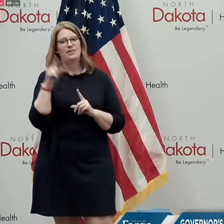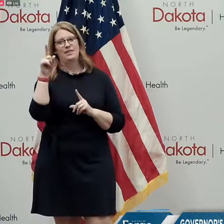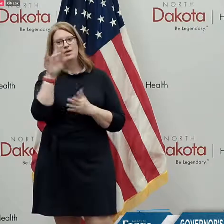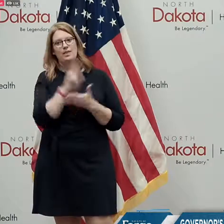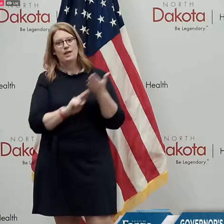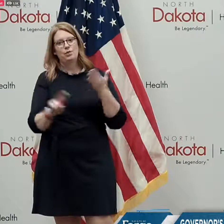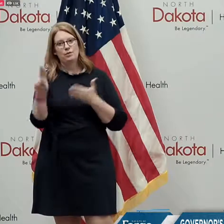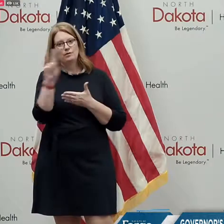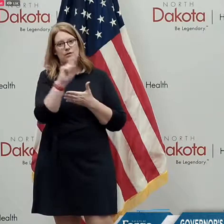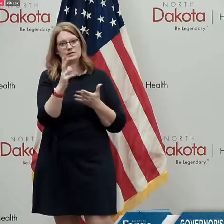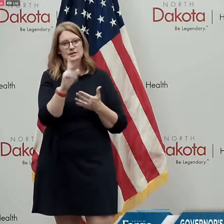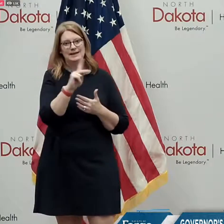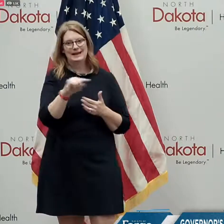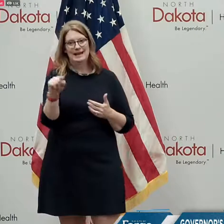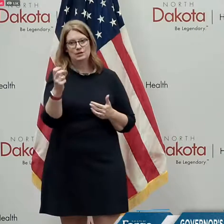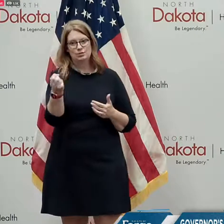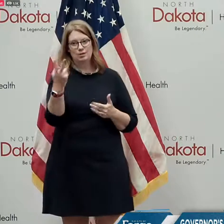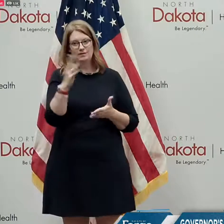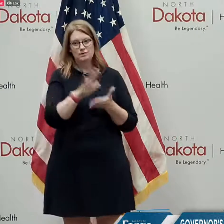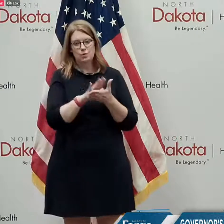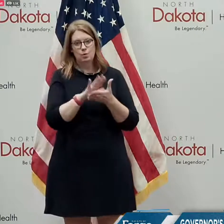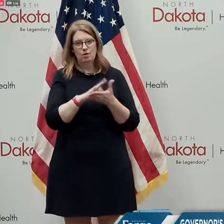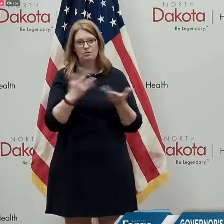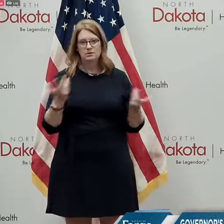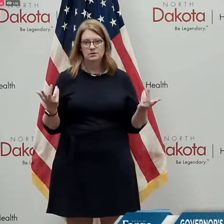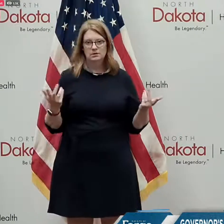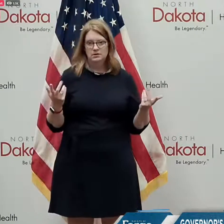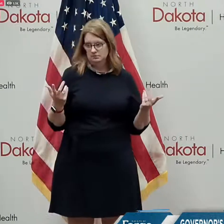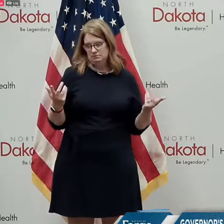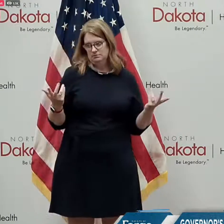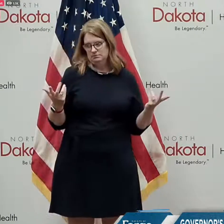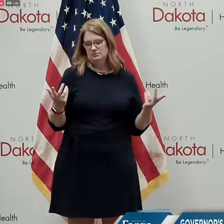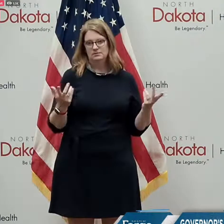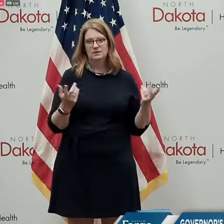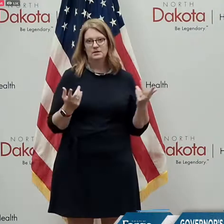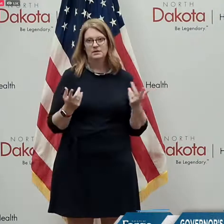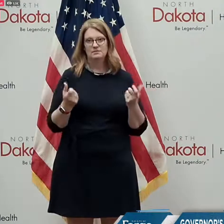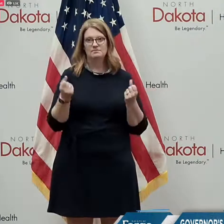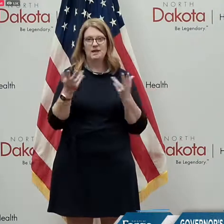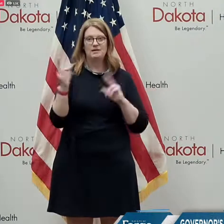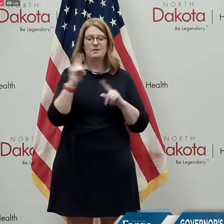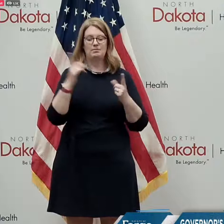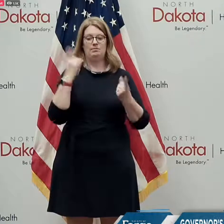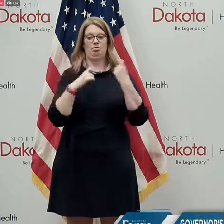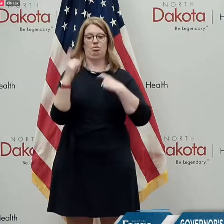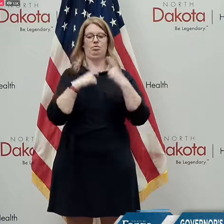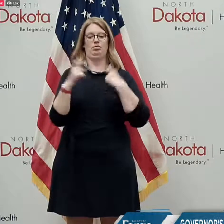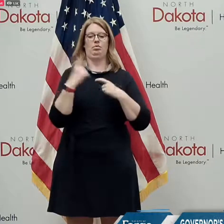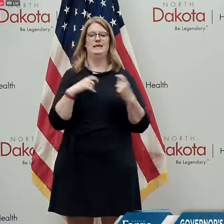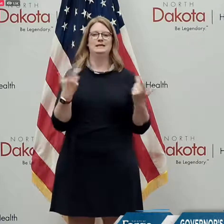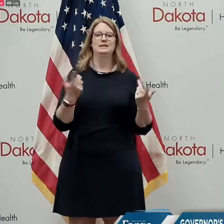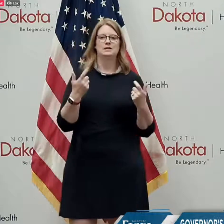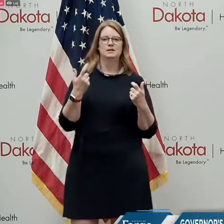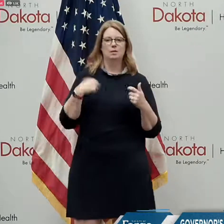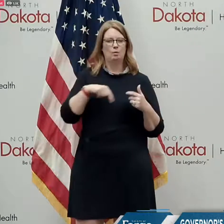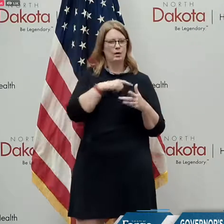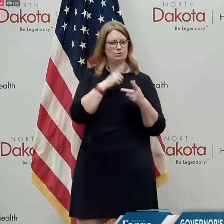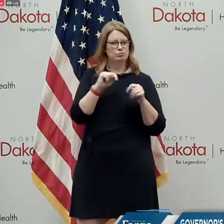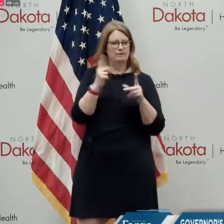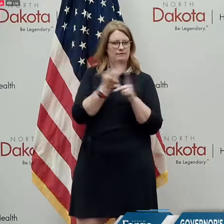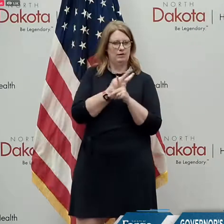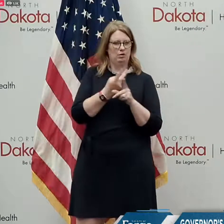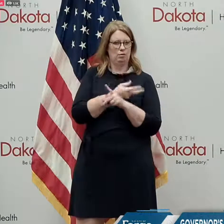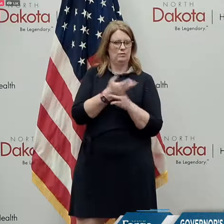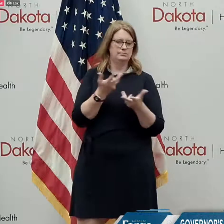or a K12 school? I mean, those questions are all coming at us and coming at us quickly, and that's why we're trying to work through